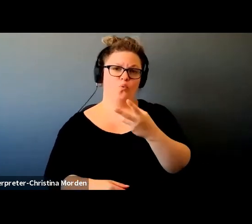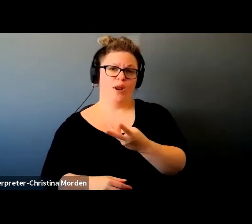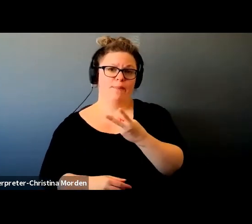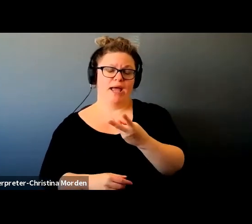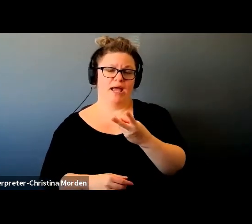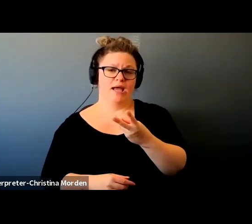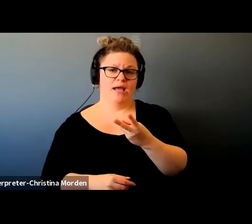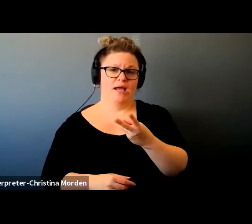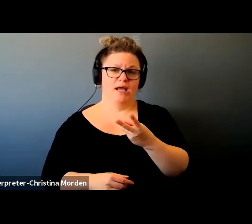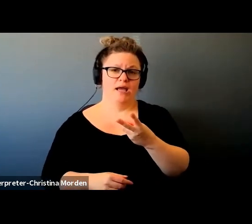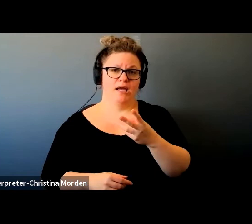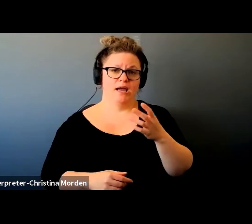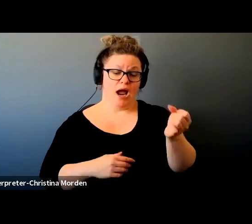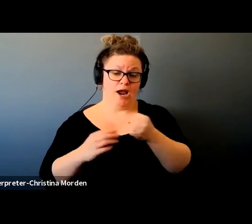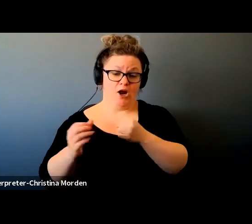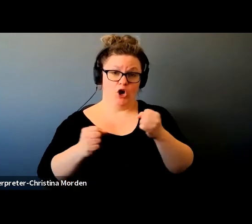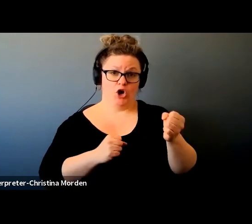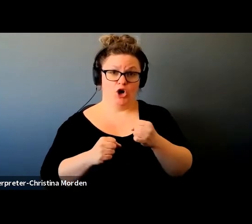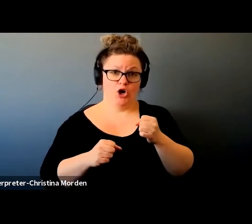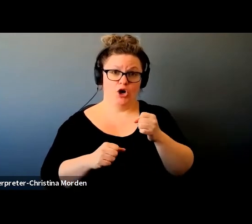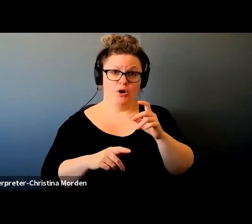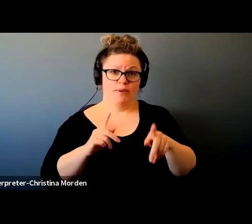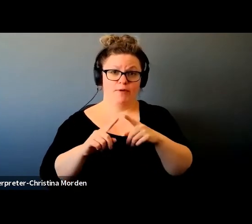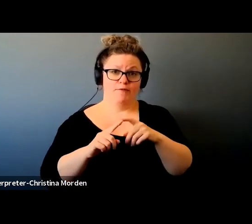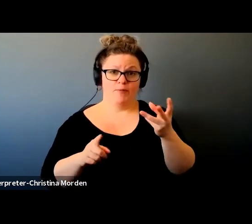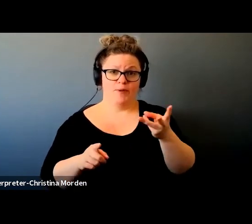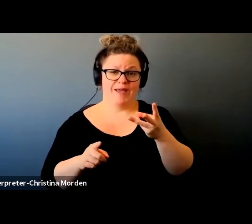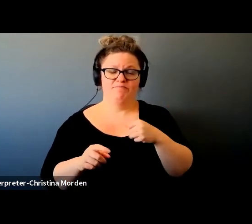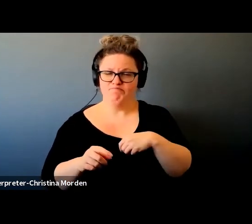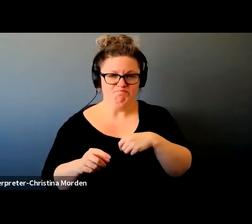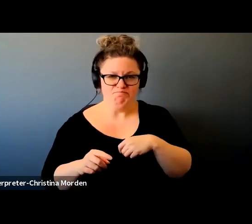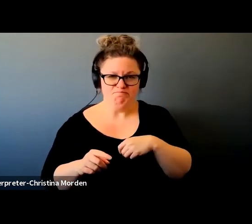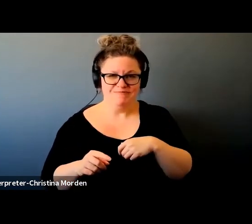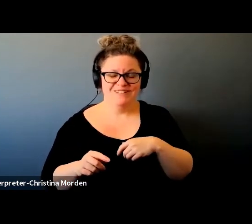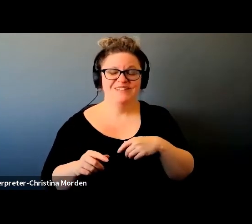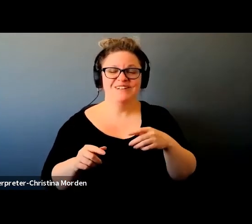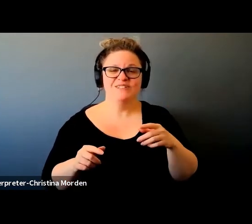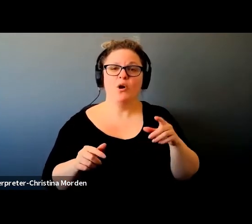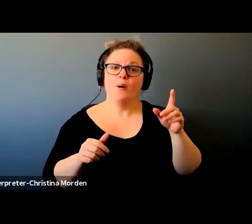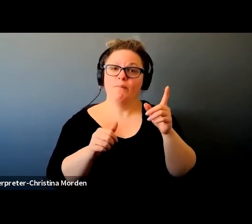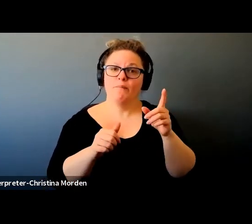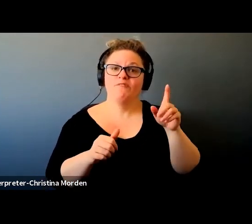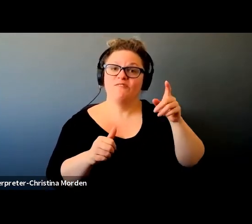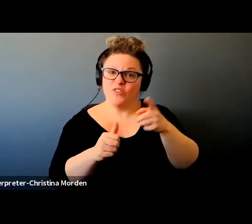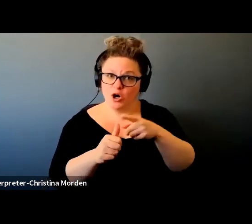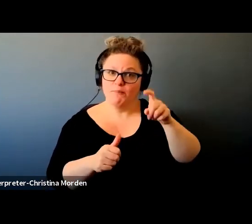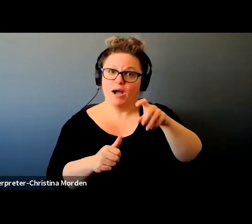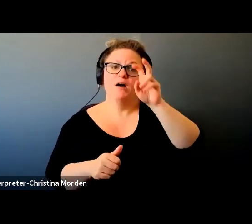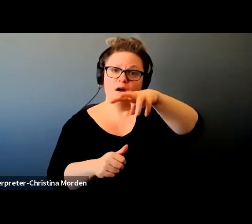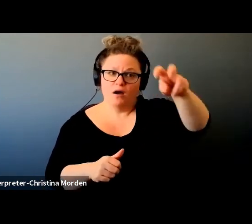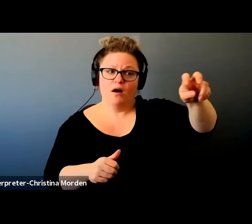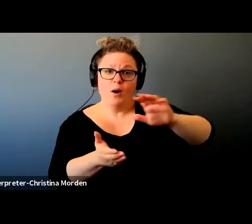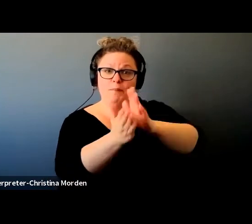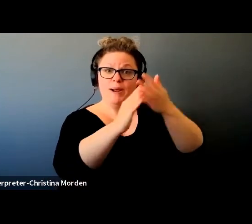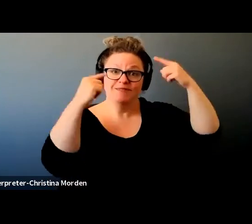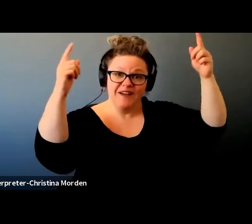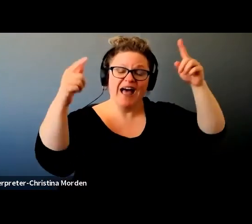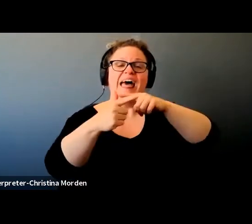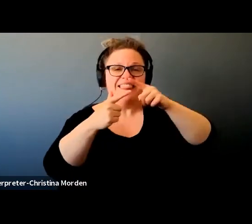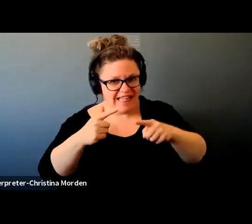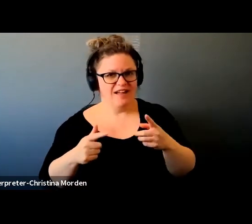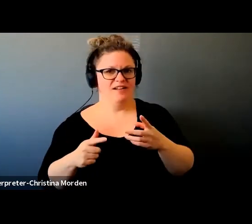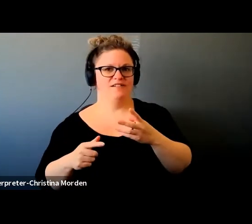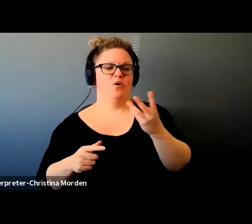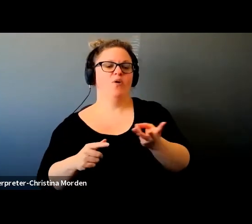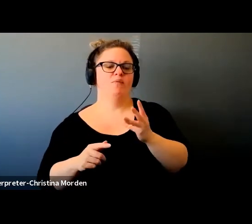from Winnipeg as artists until they've been successful anywhere else. And if you go someplace